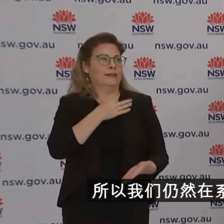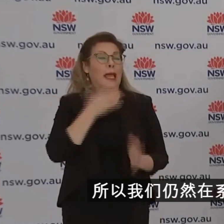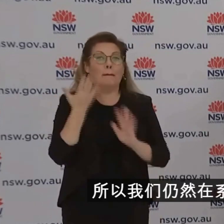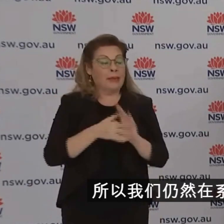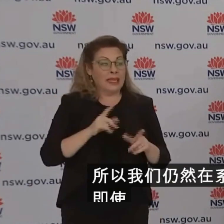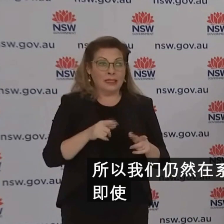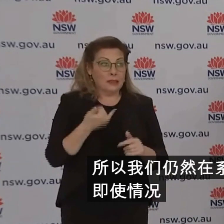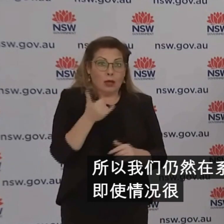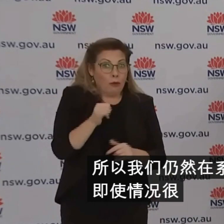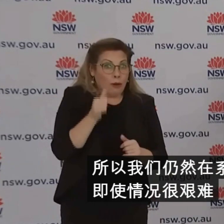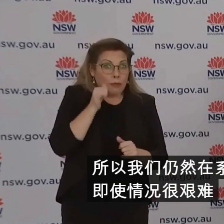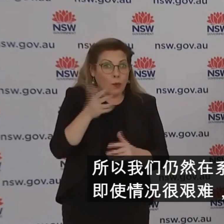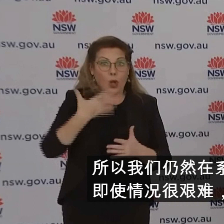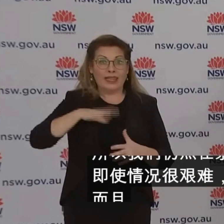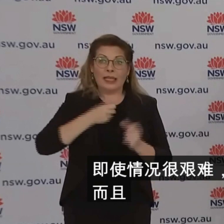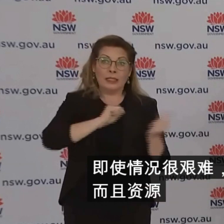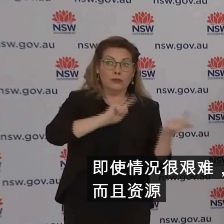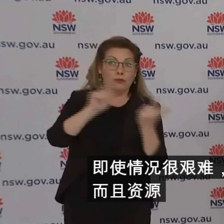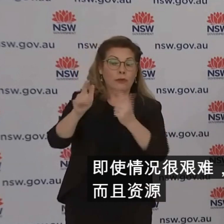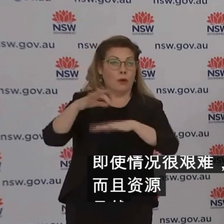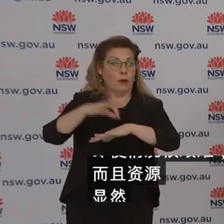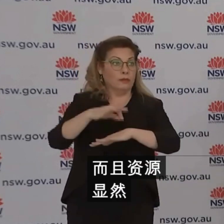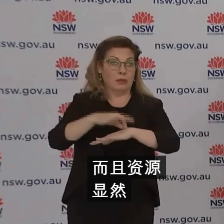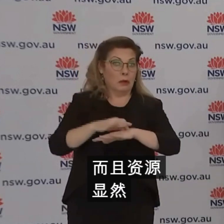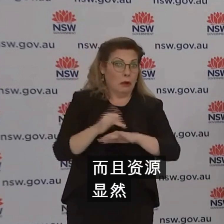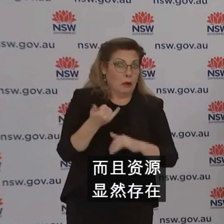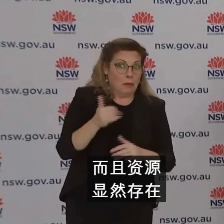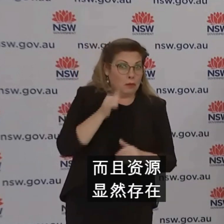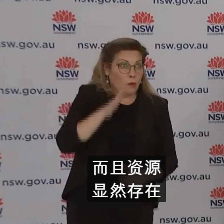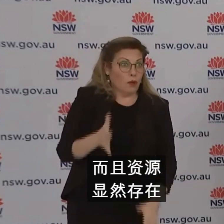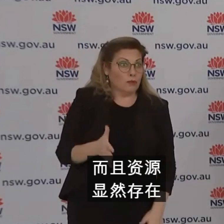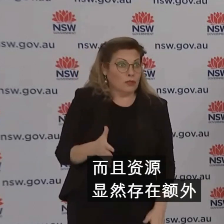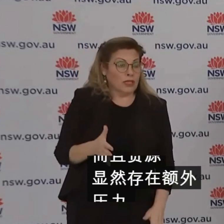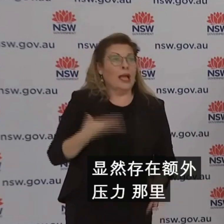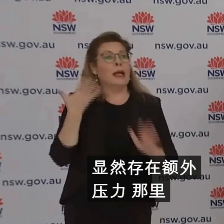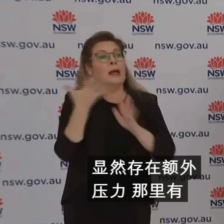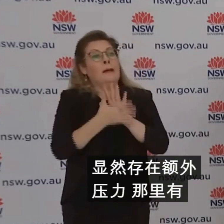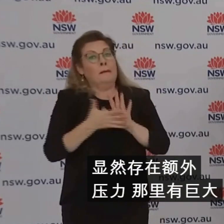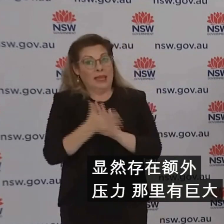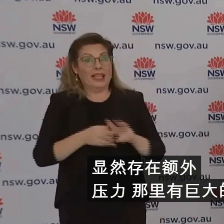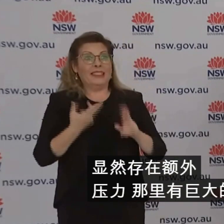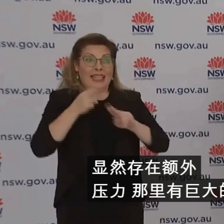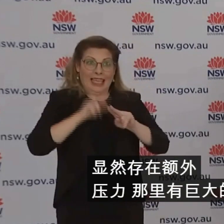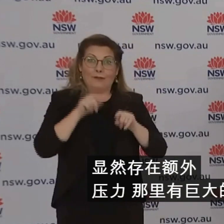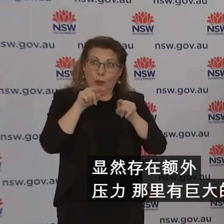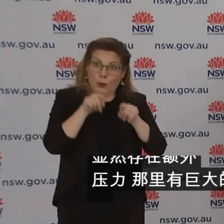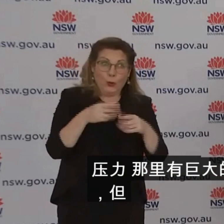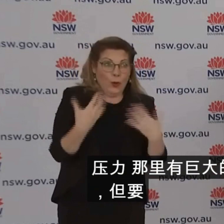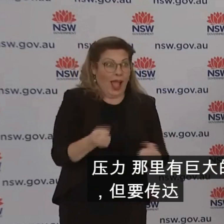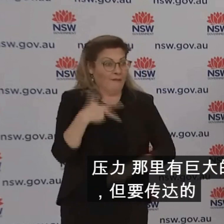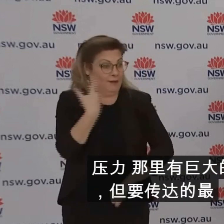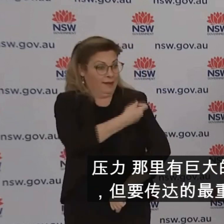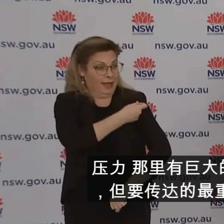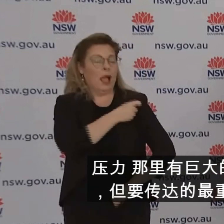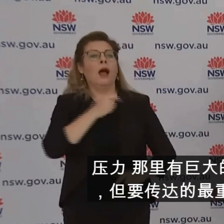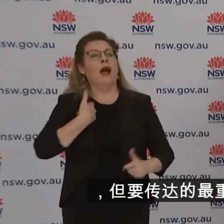enormous capacity still in the system, even though things are tough and there's extra pressure, obviously, on resources. There is enormous capacity there, but the